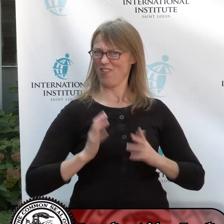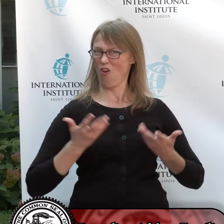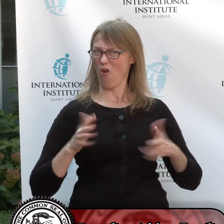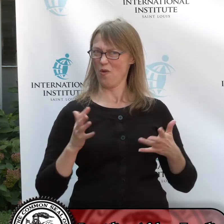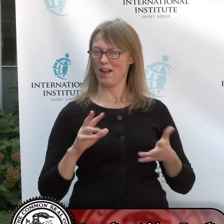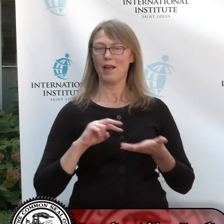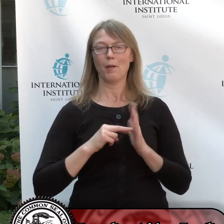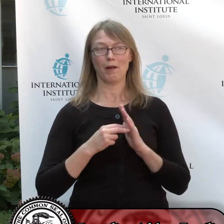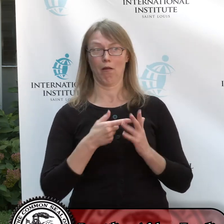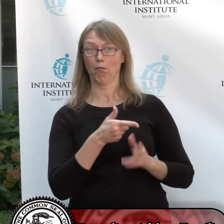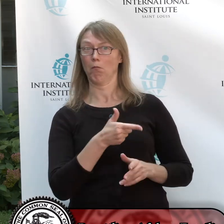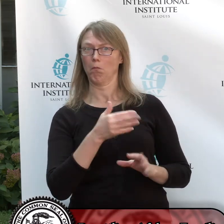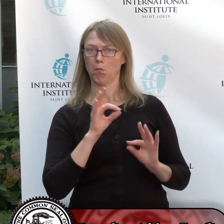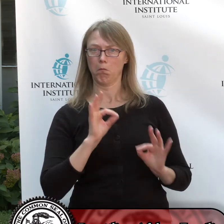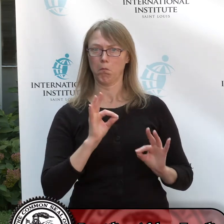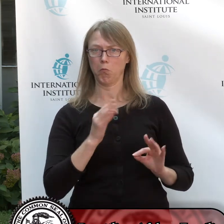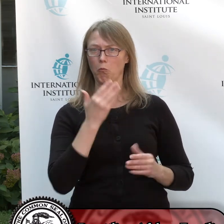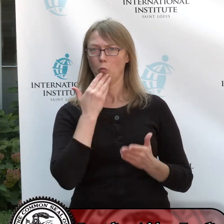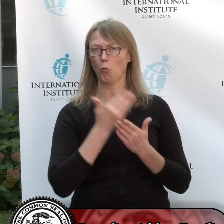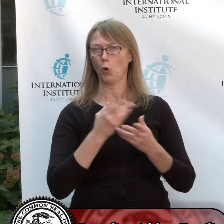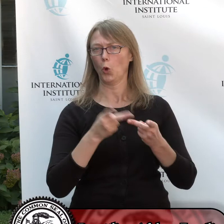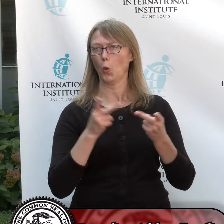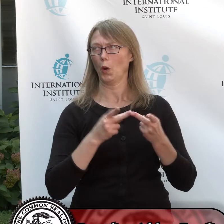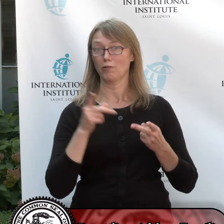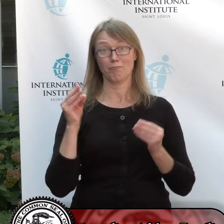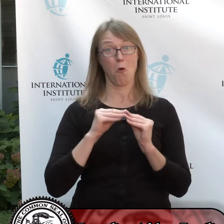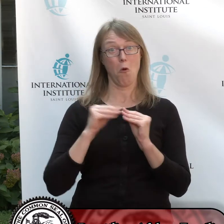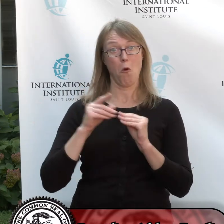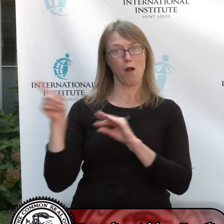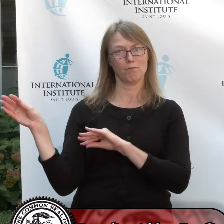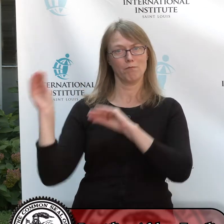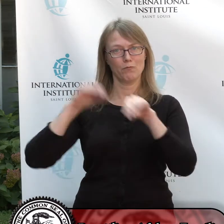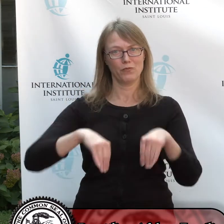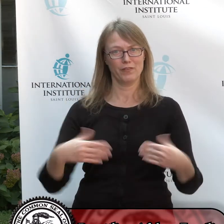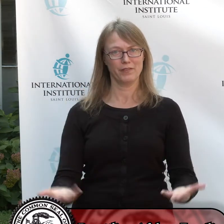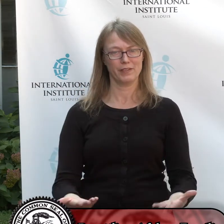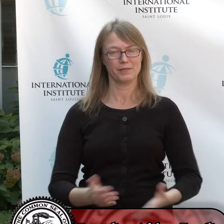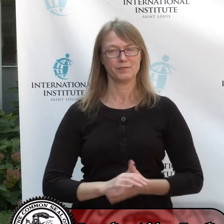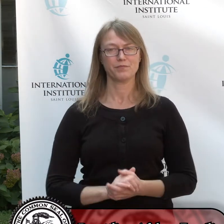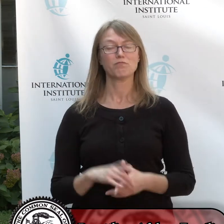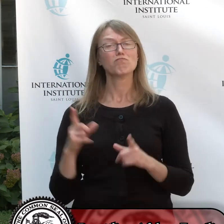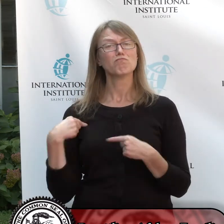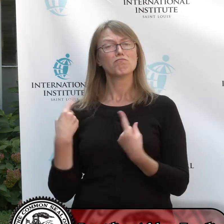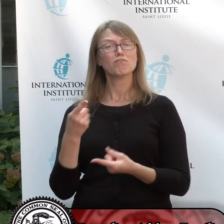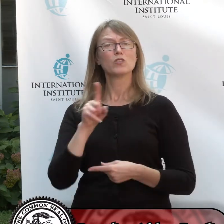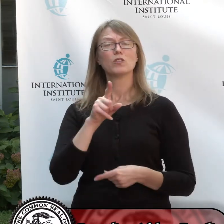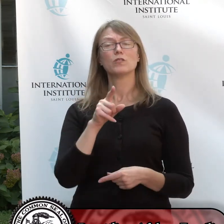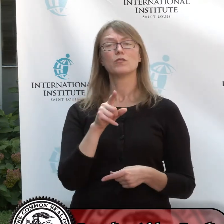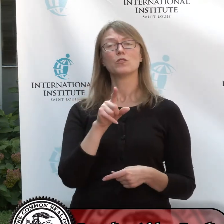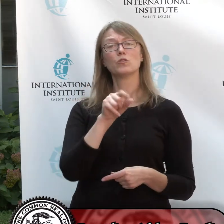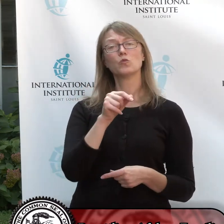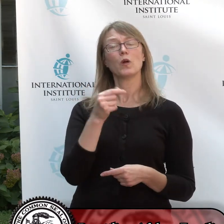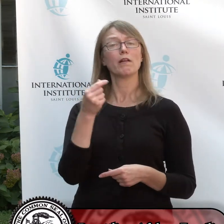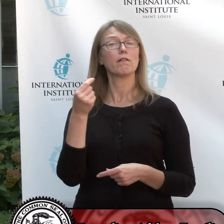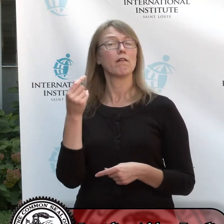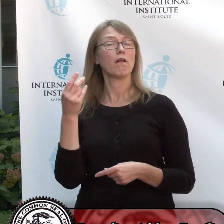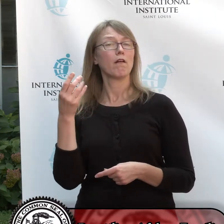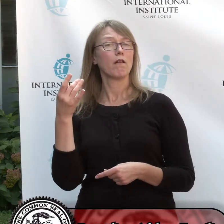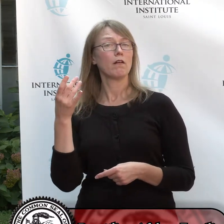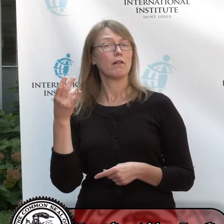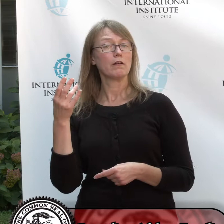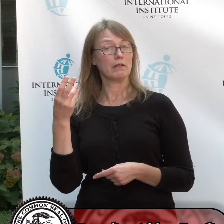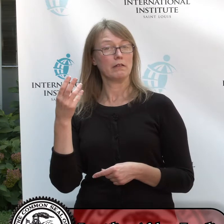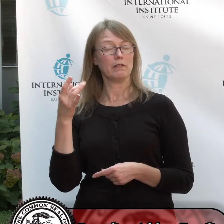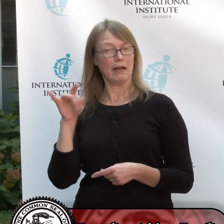Secondly, since 2018, we have already been welcoming Afghans with the special